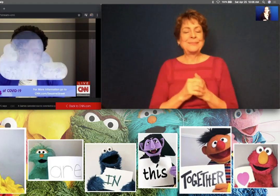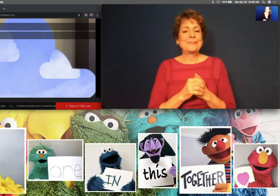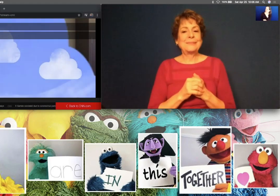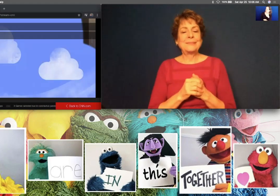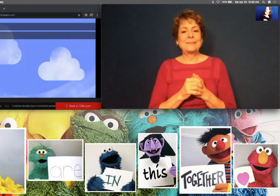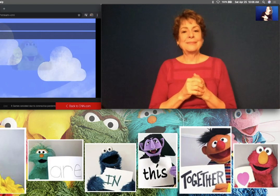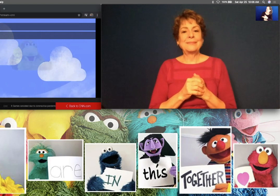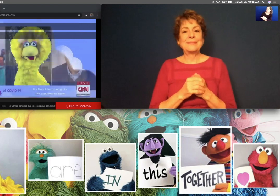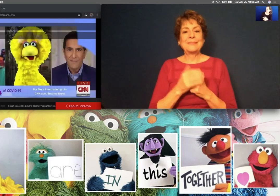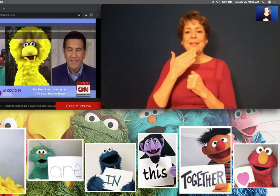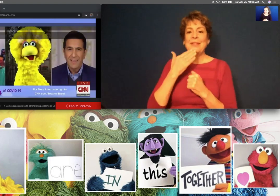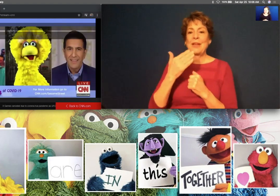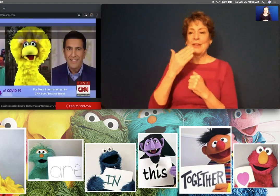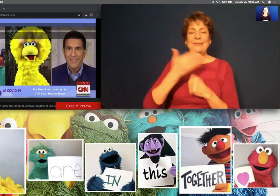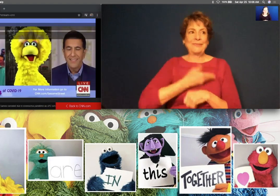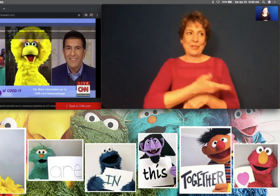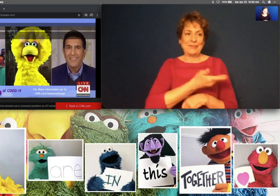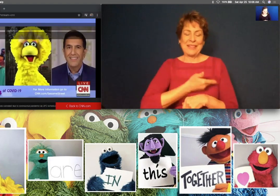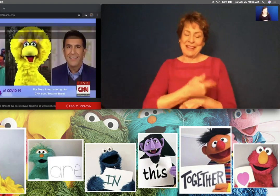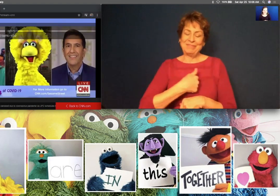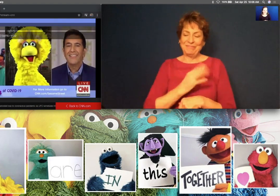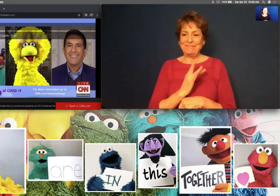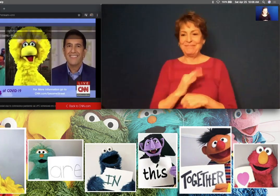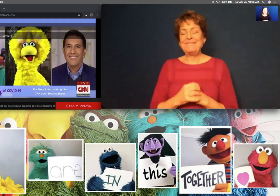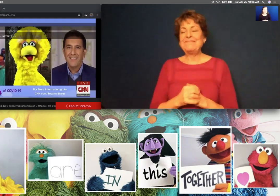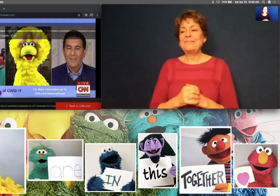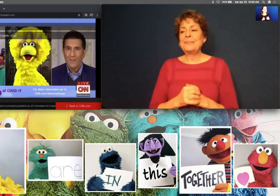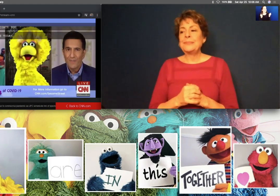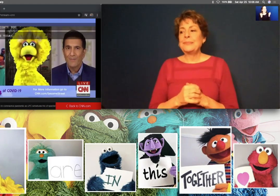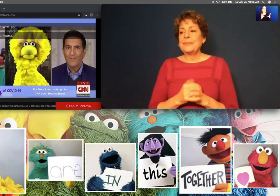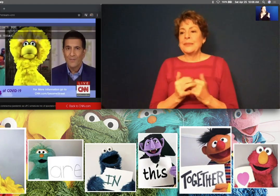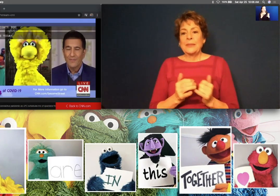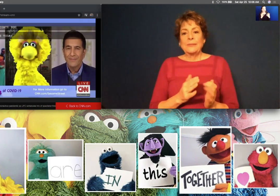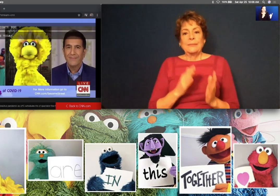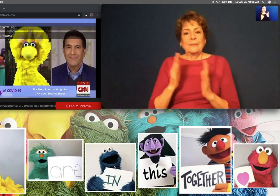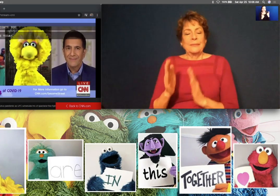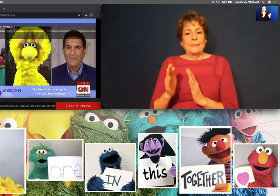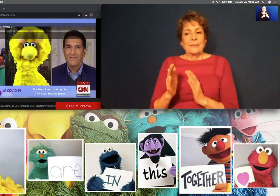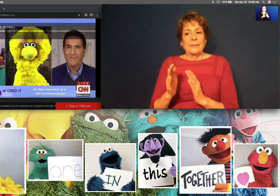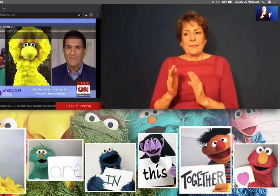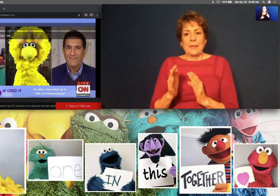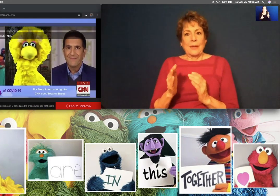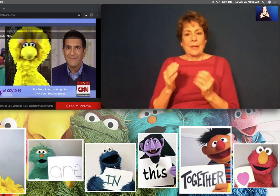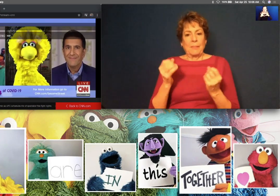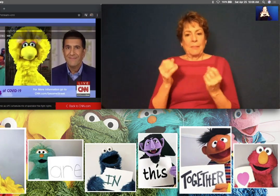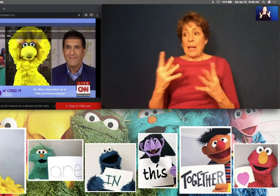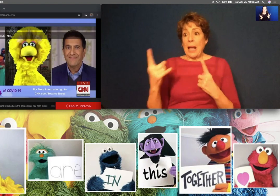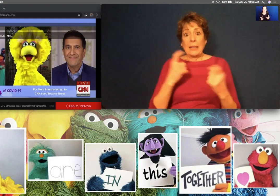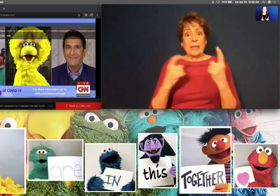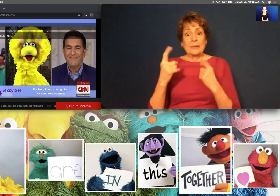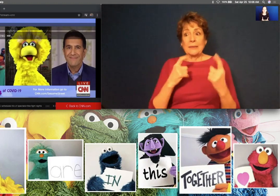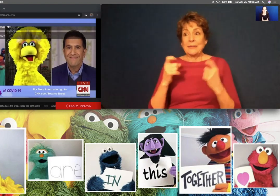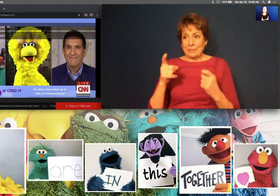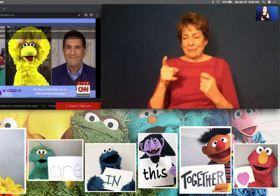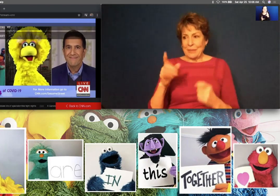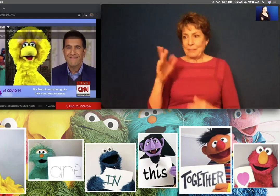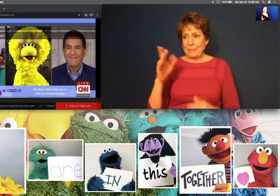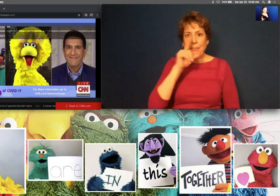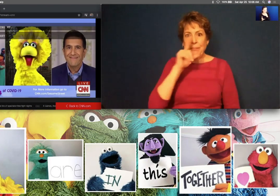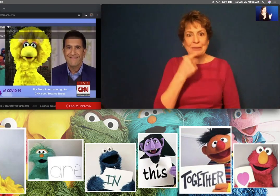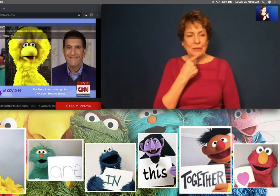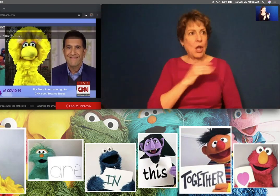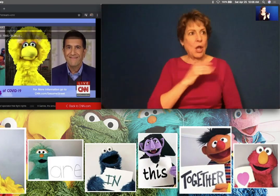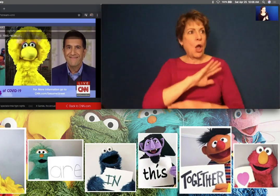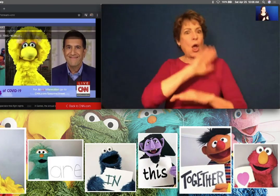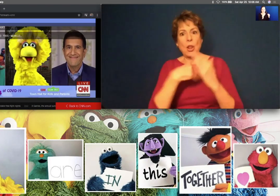you. Thank you so much for having me. Thank you. We've received so many questions from around the world, and we're going to answer even more of